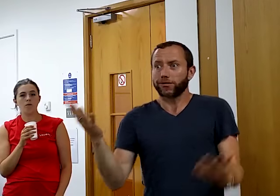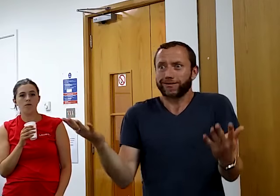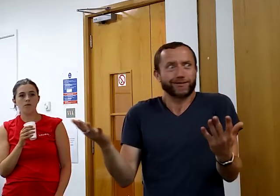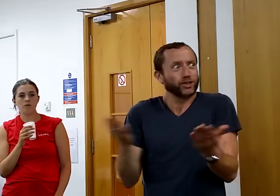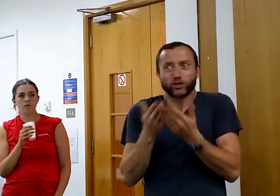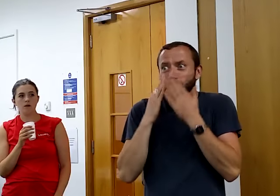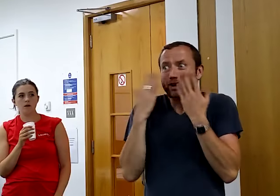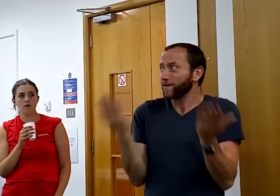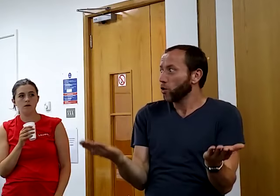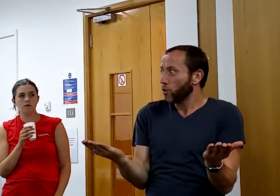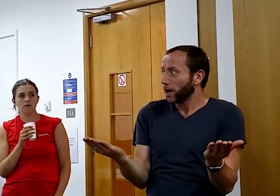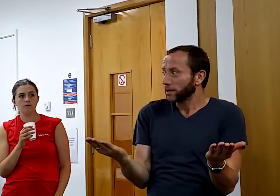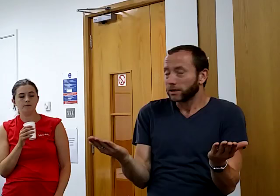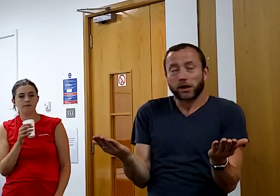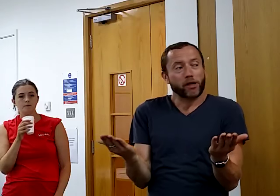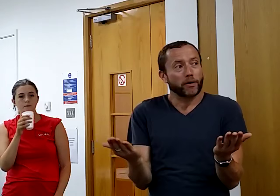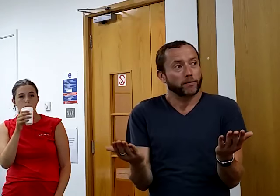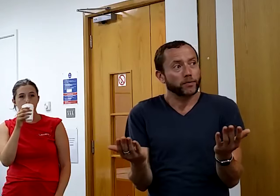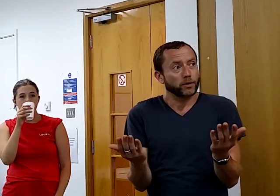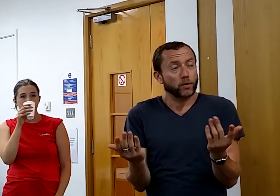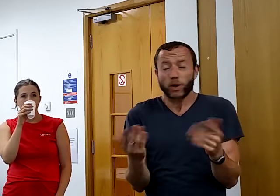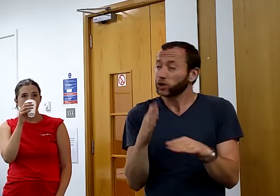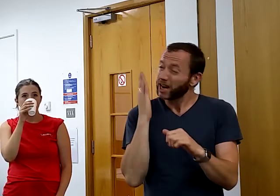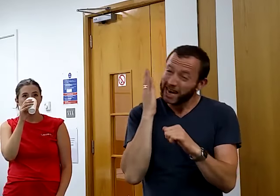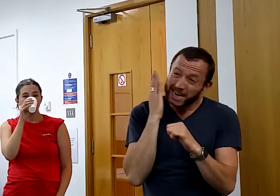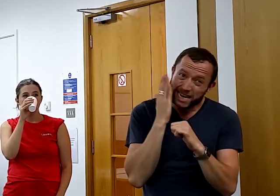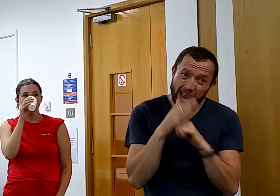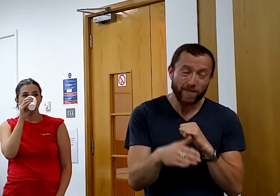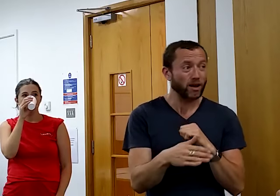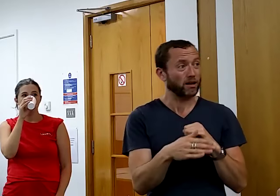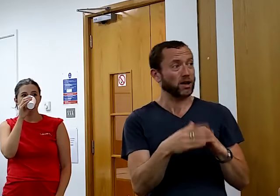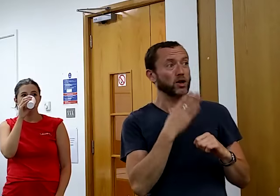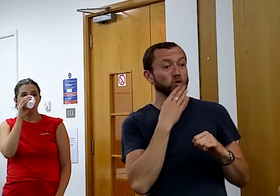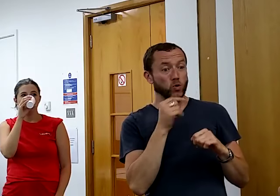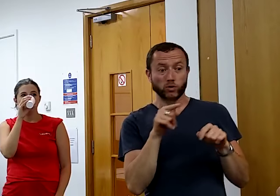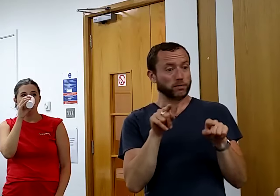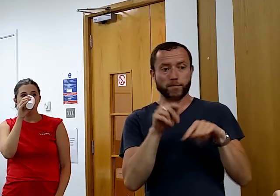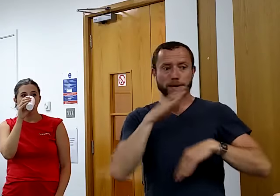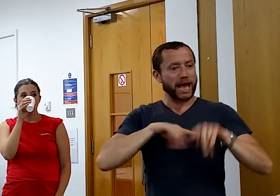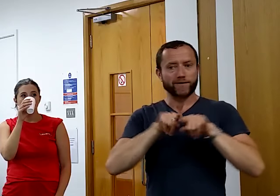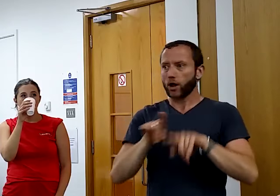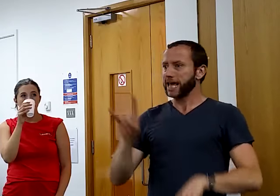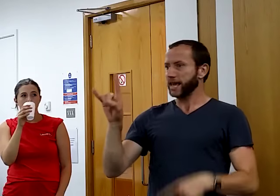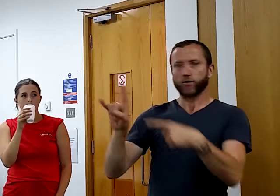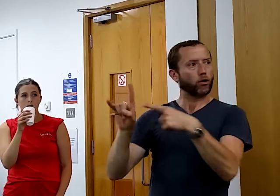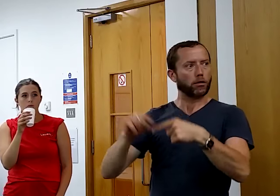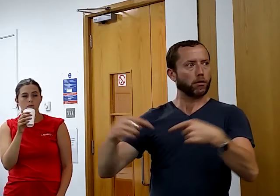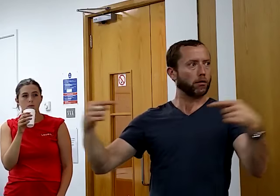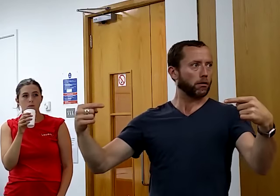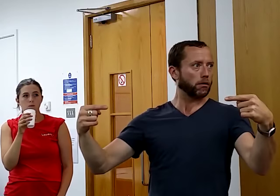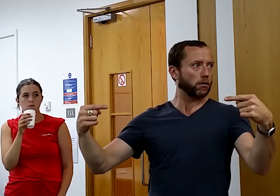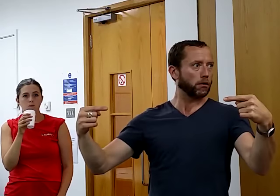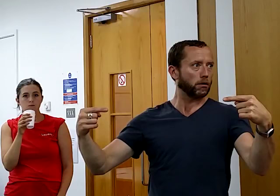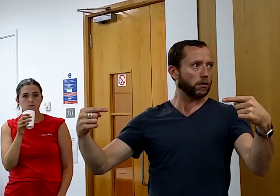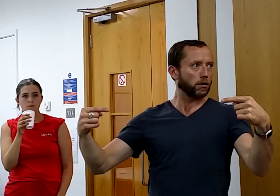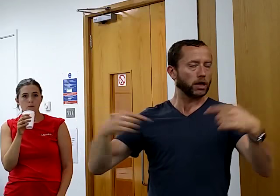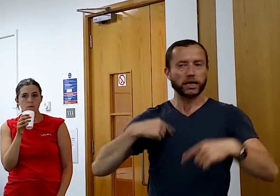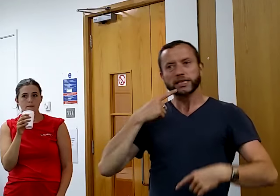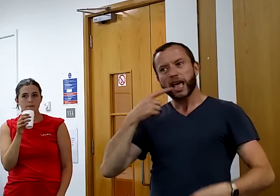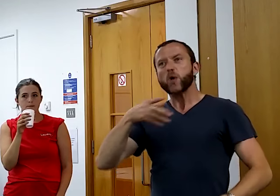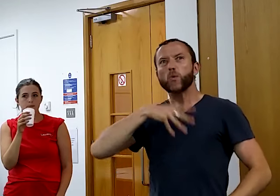need ever to sink to the methods of our opponents. Yeah. We don't